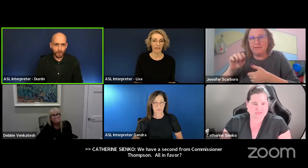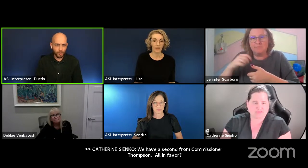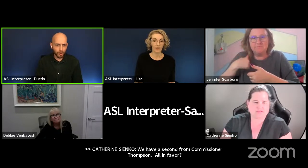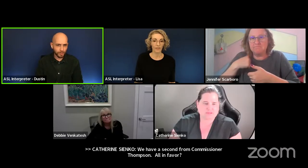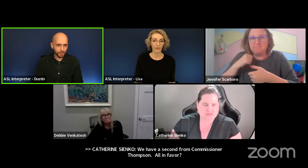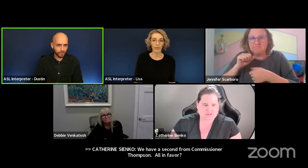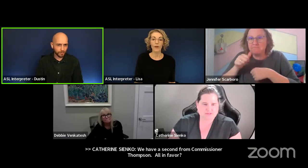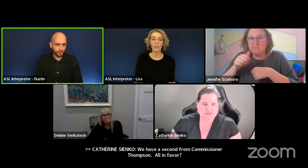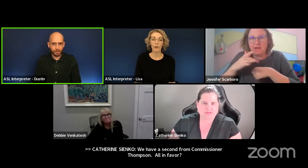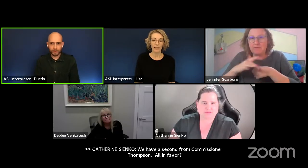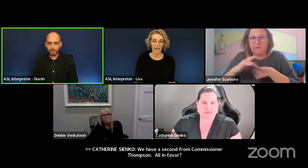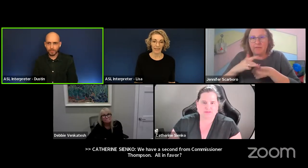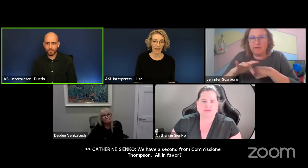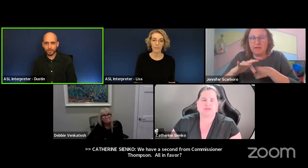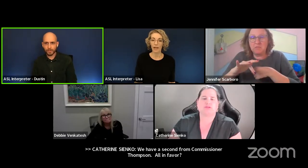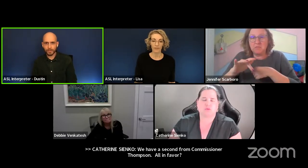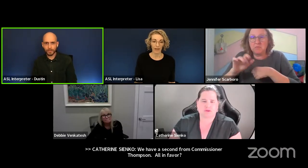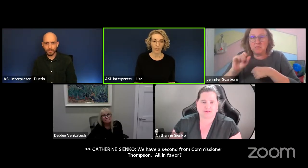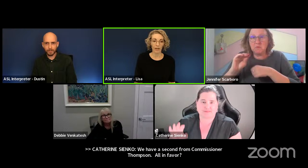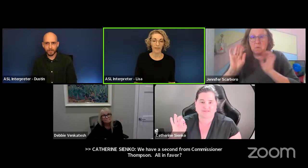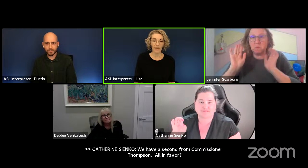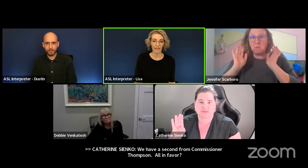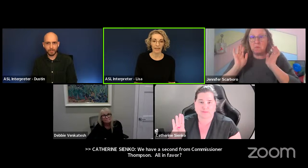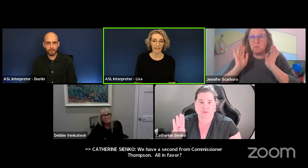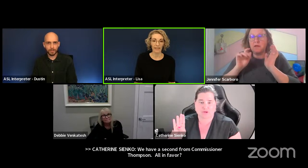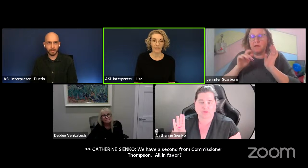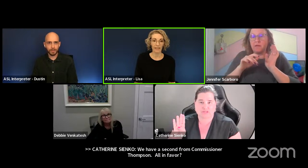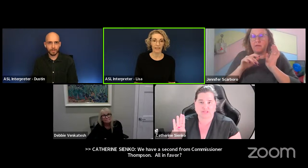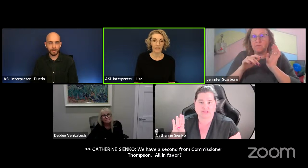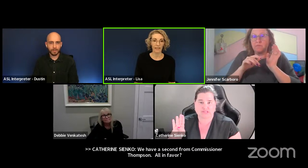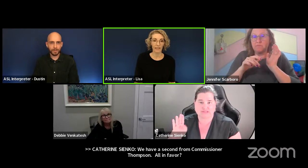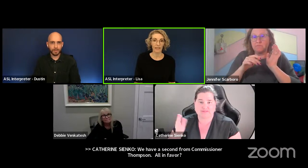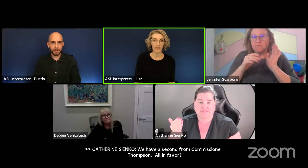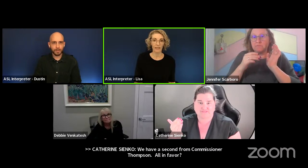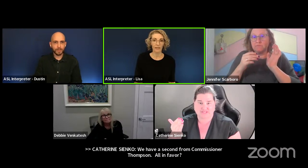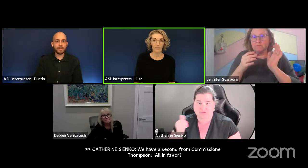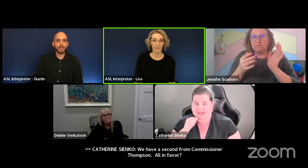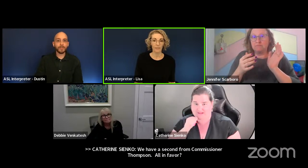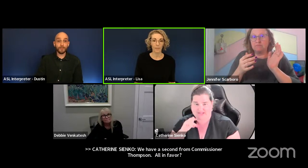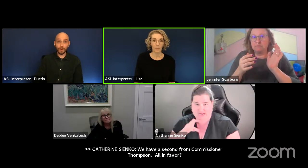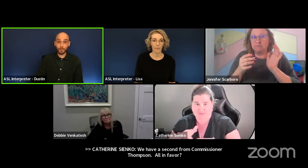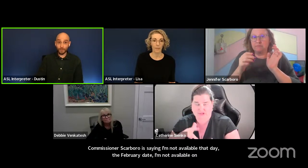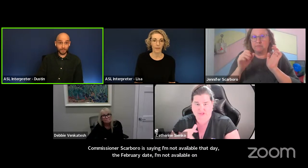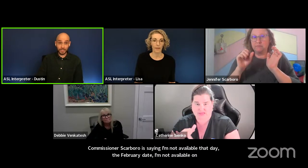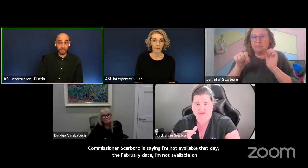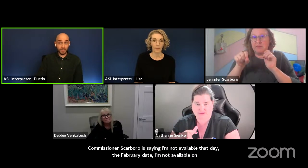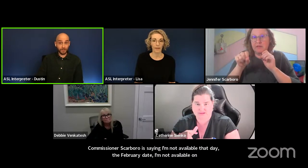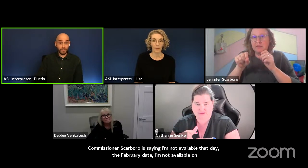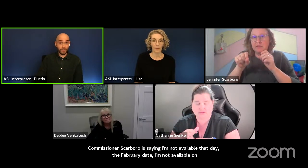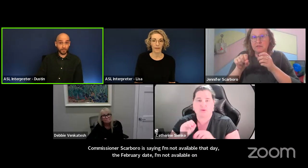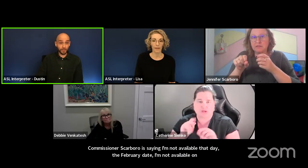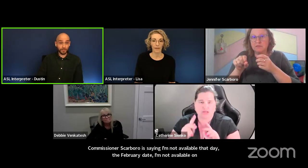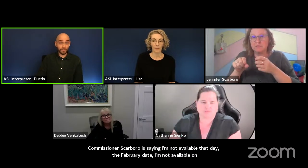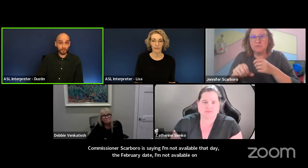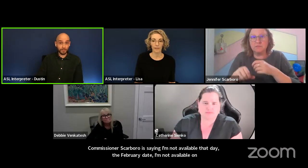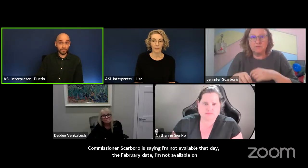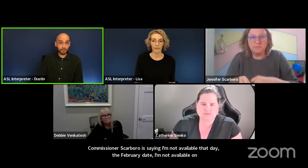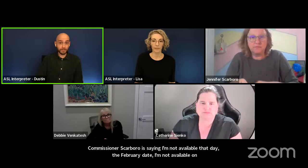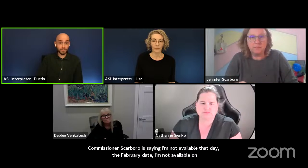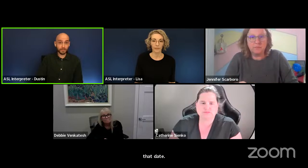Commissioner Scarborough? For the February date, I'm not available on that date. The February 15th date, you're not